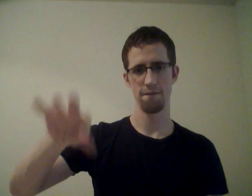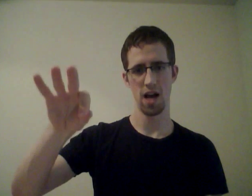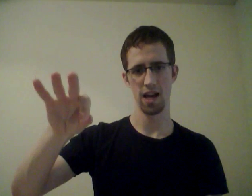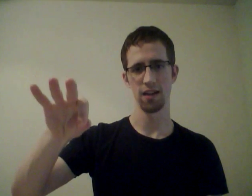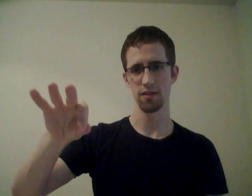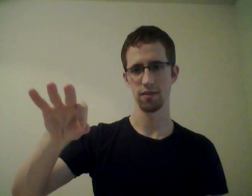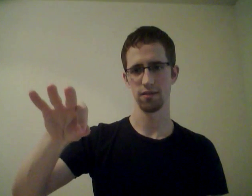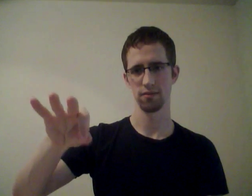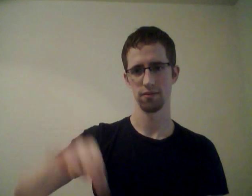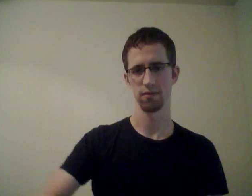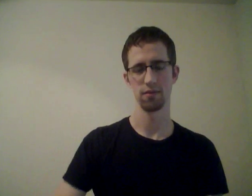Find.